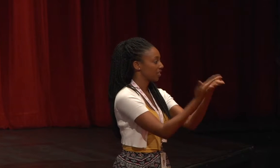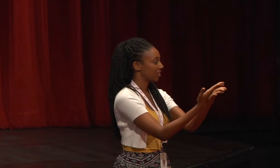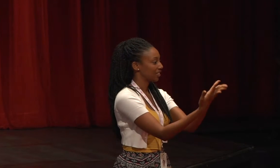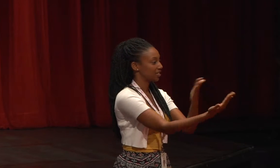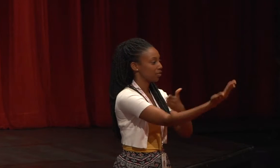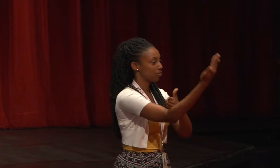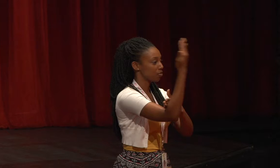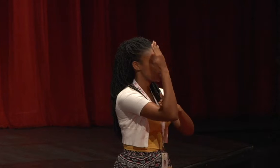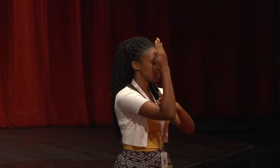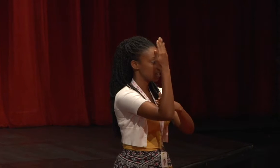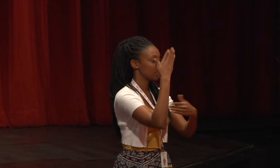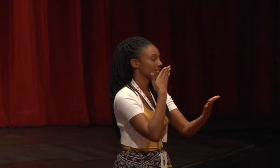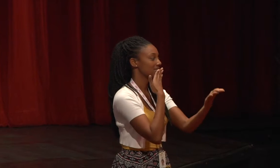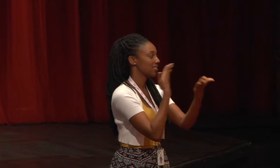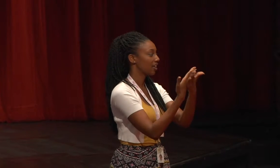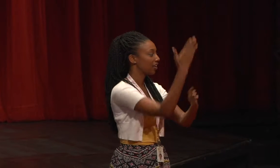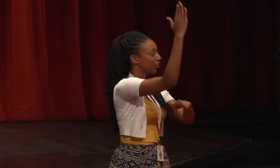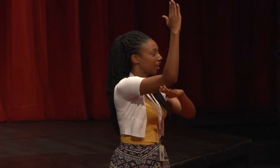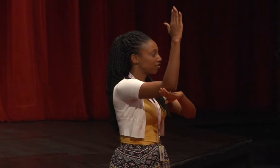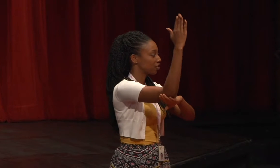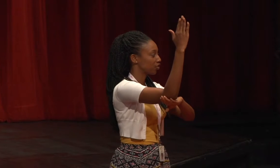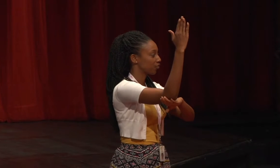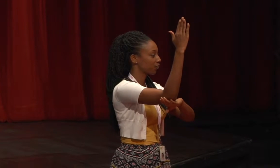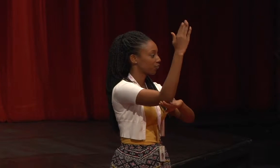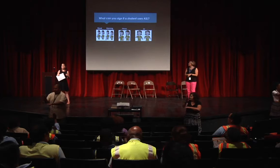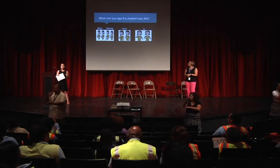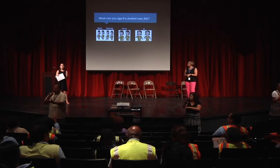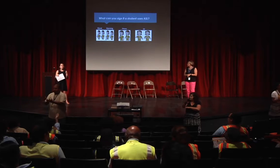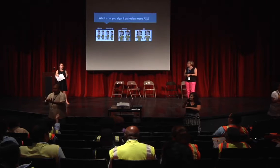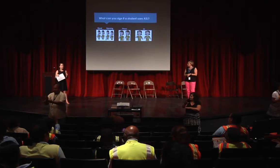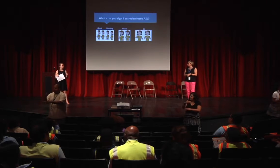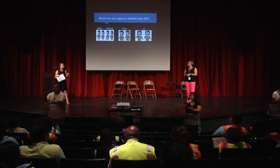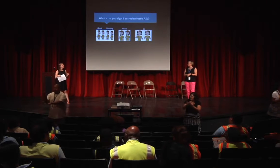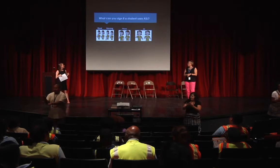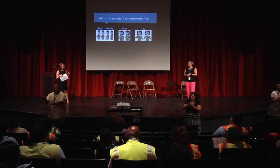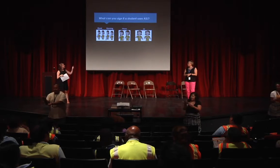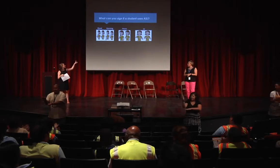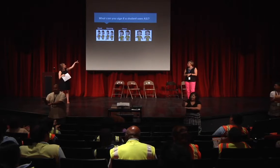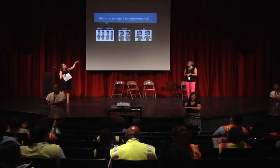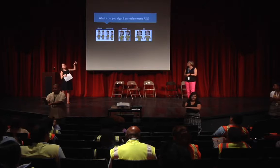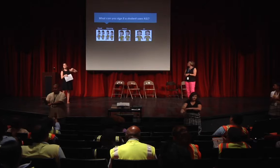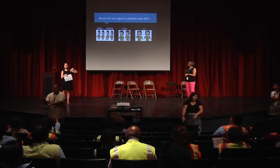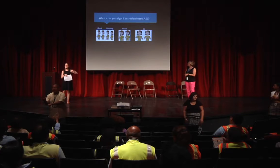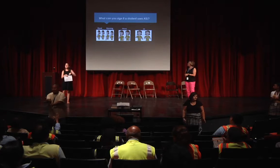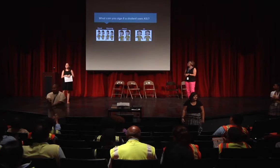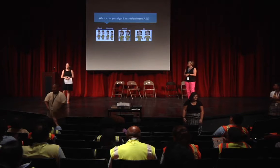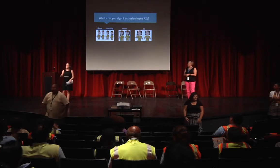be. Okay? Good afternoon. All right? And we'll do please again.